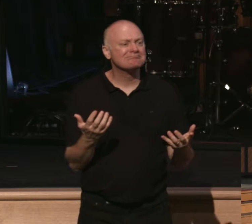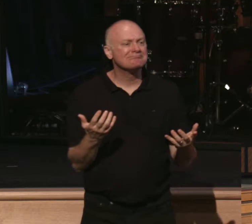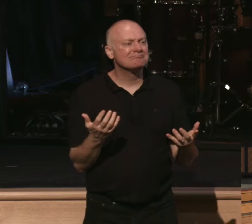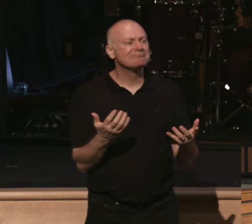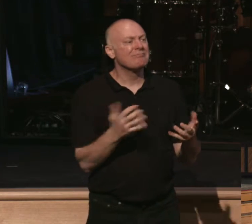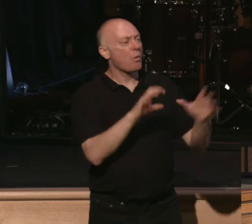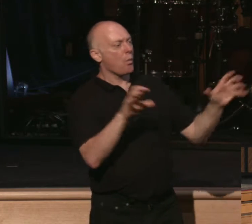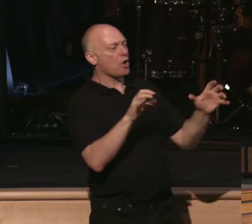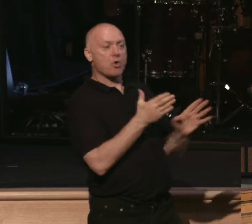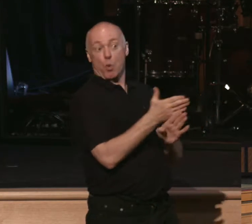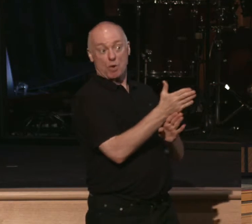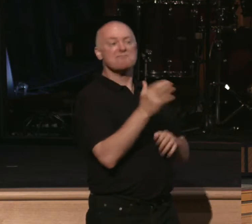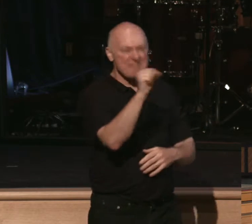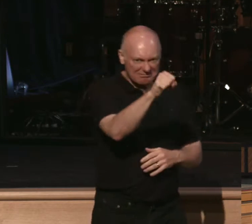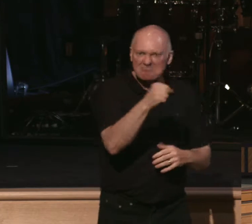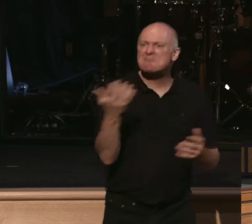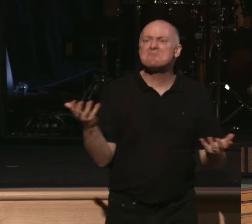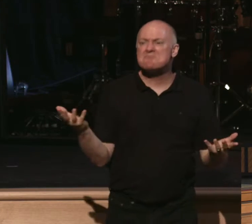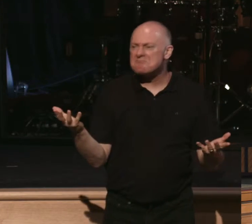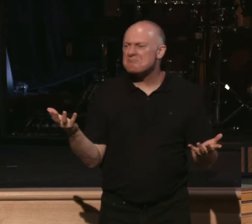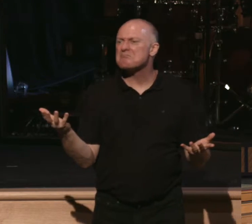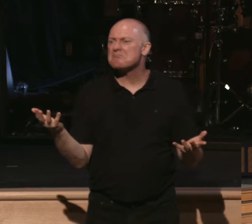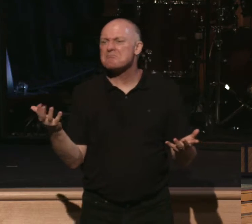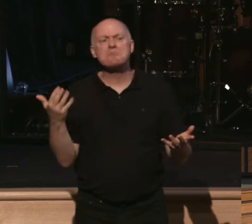Work, career, yep.